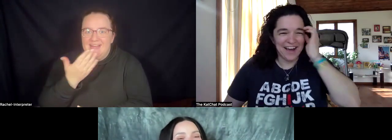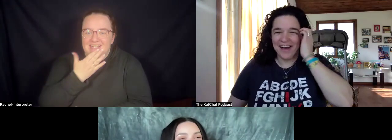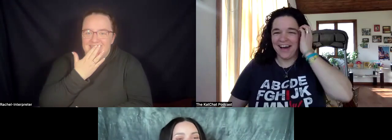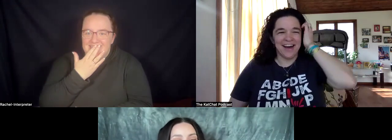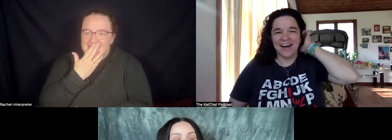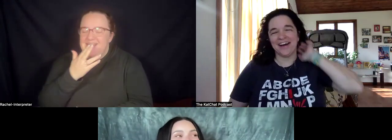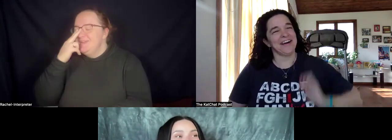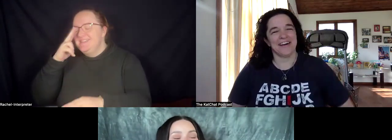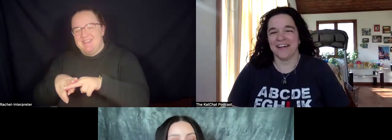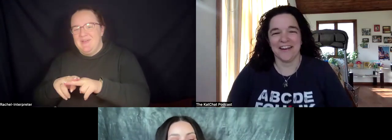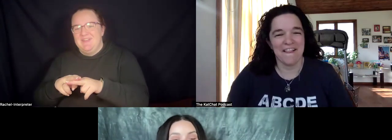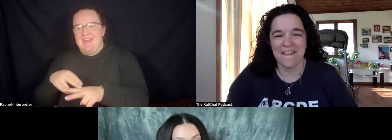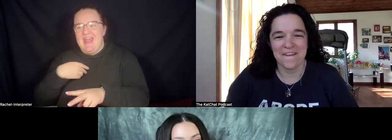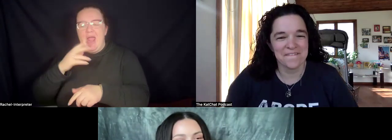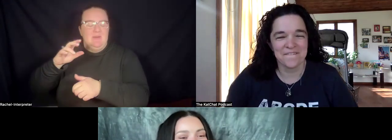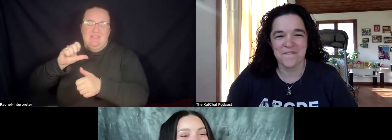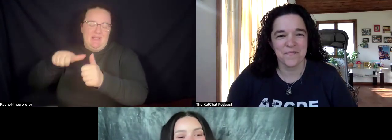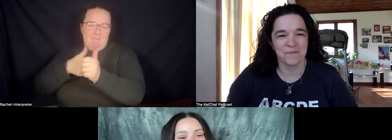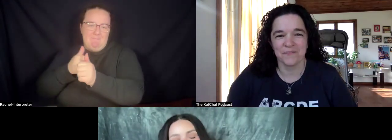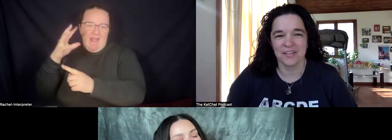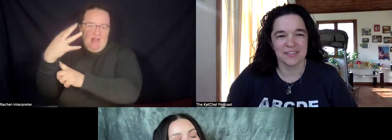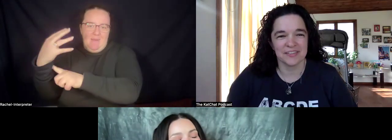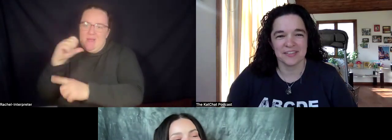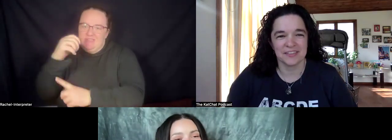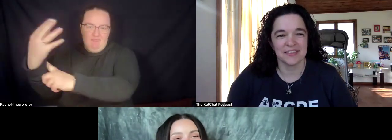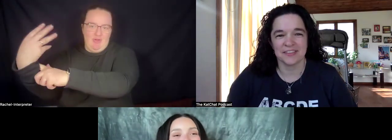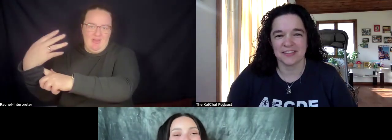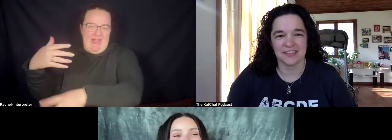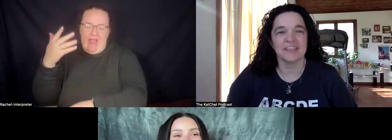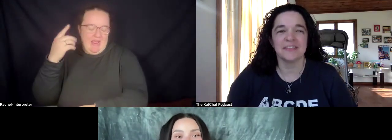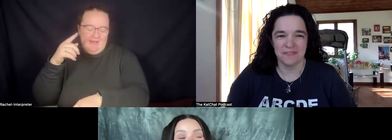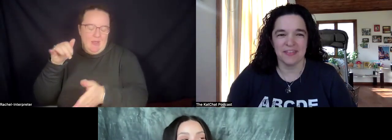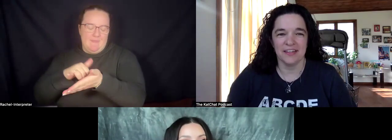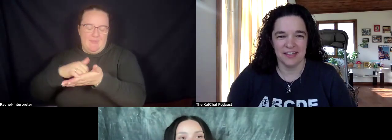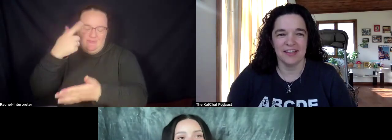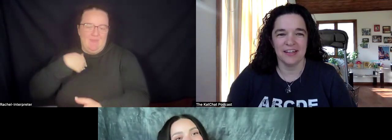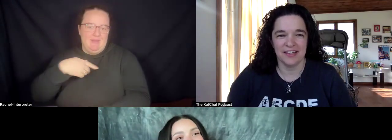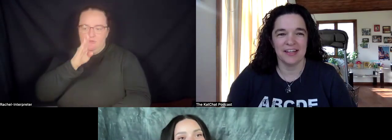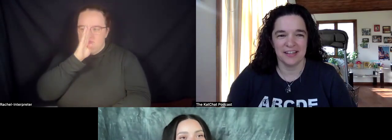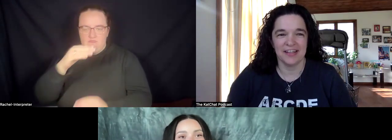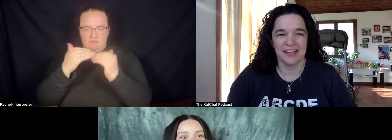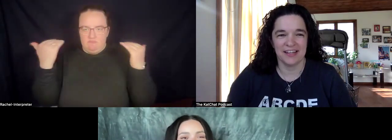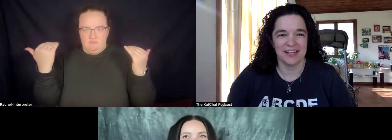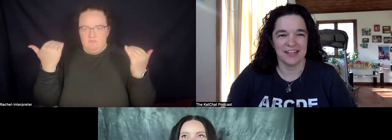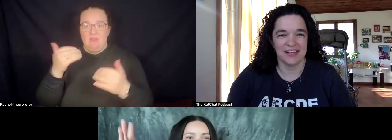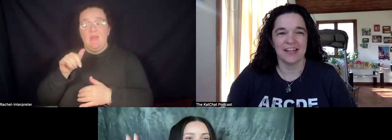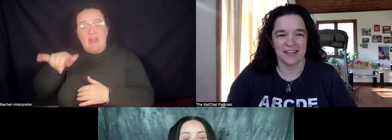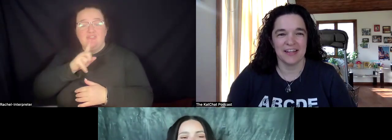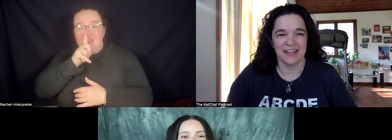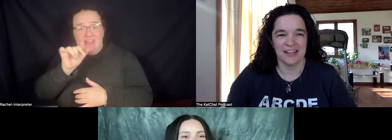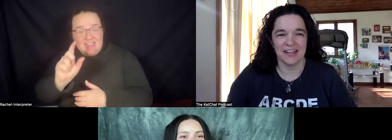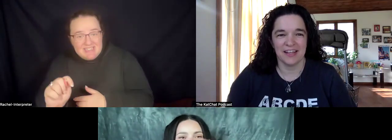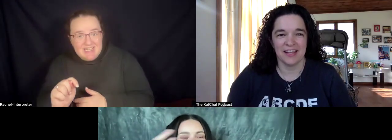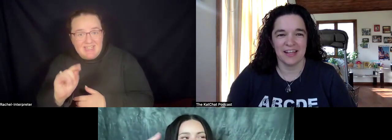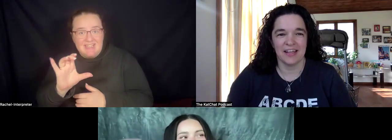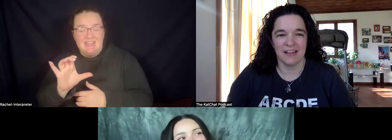so fun. I was behind the cameras, thankfully, because I'd not have kept a straight face. But that was how realistic the job was. They had signage